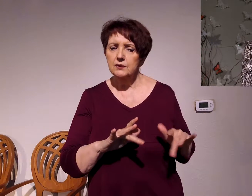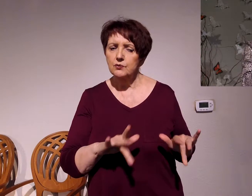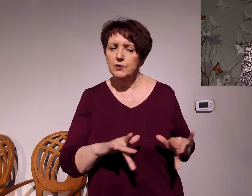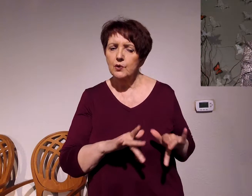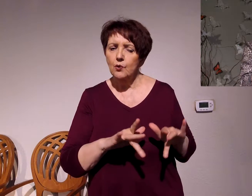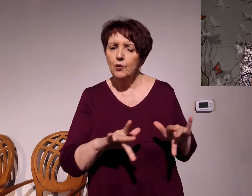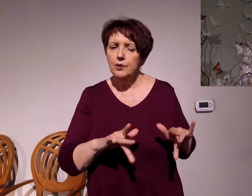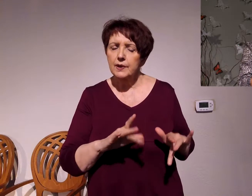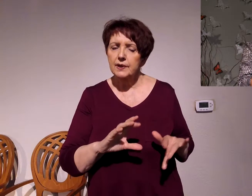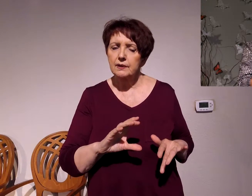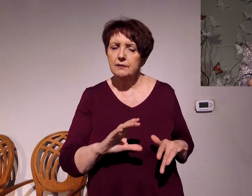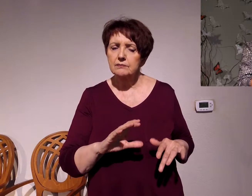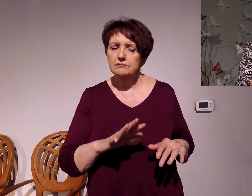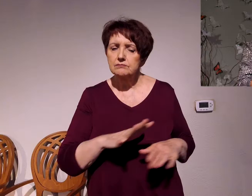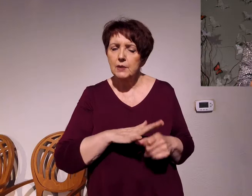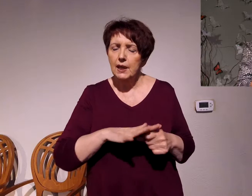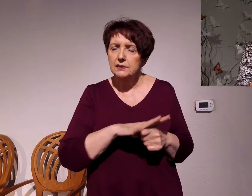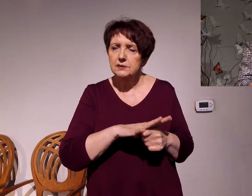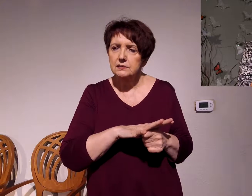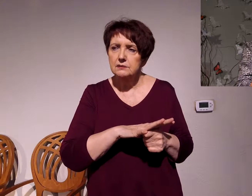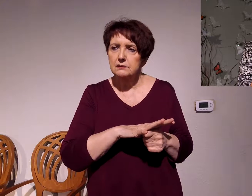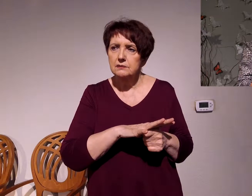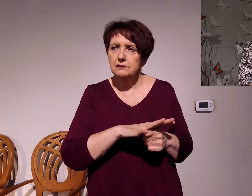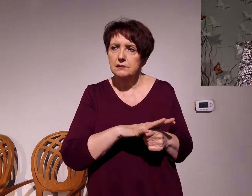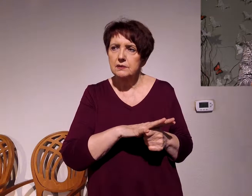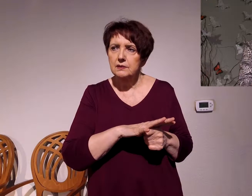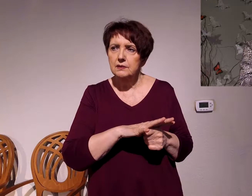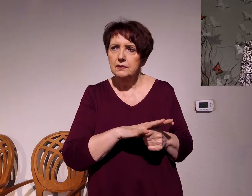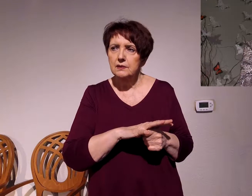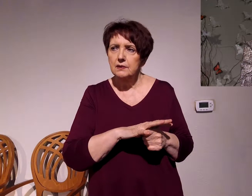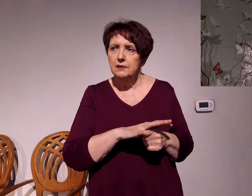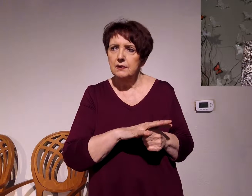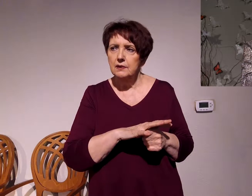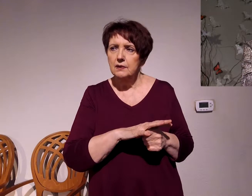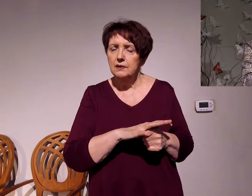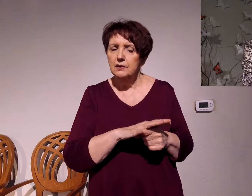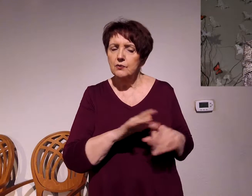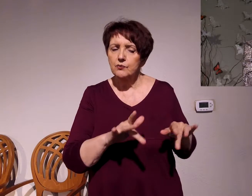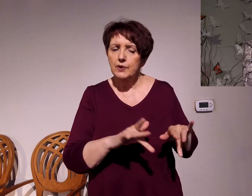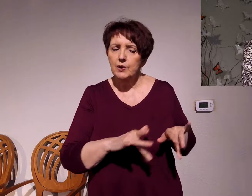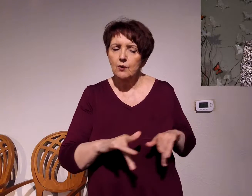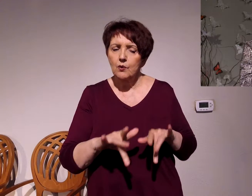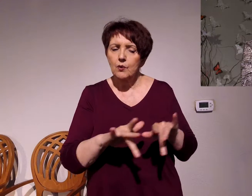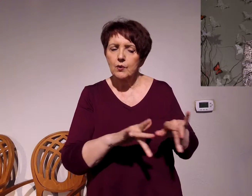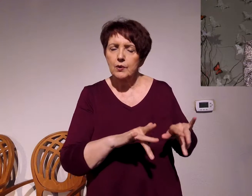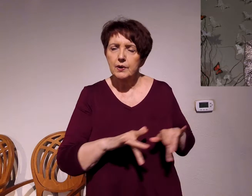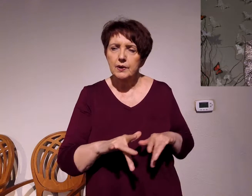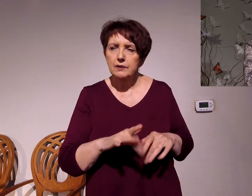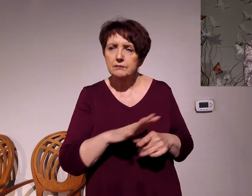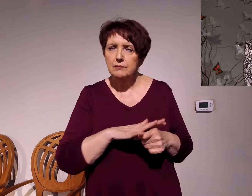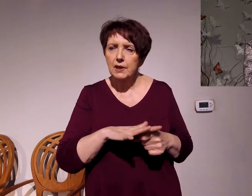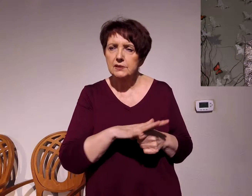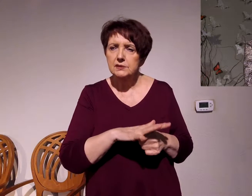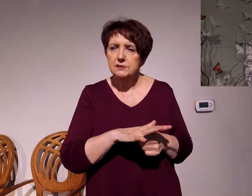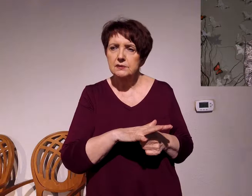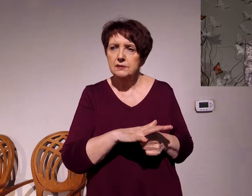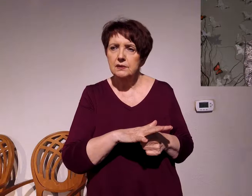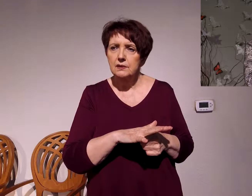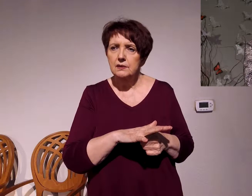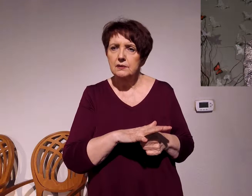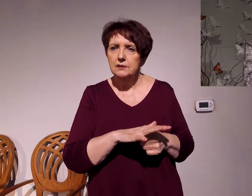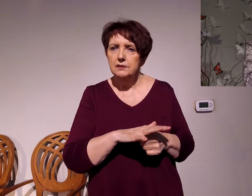chamber. Think of this. A recording chamber. It records.